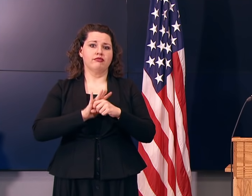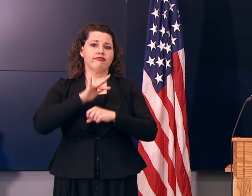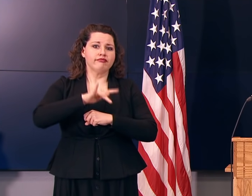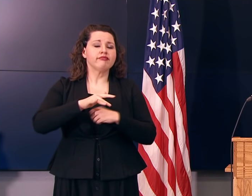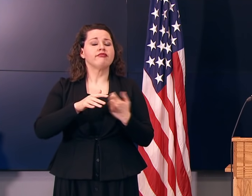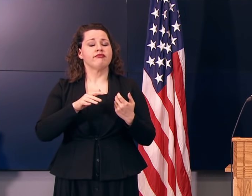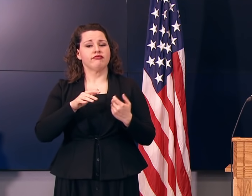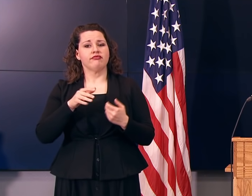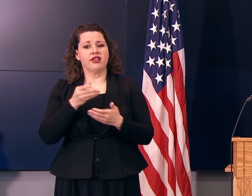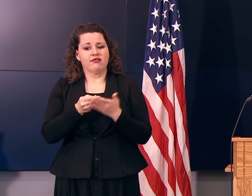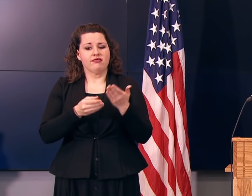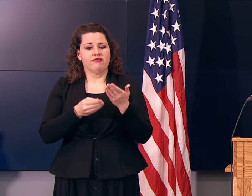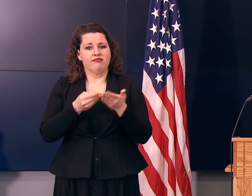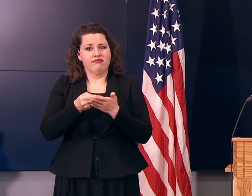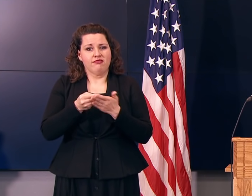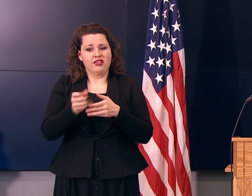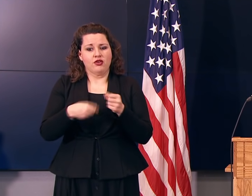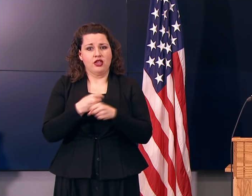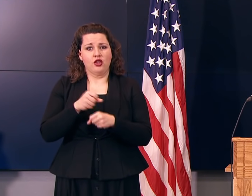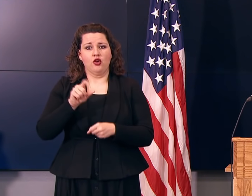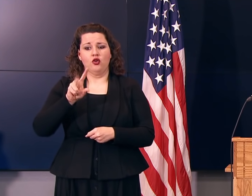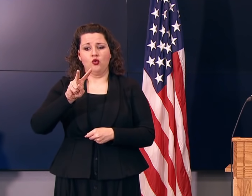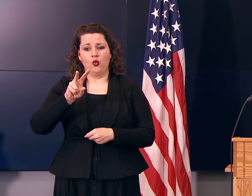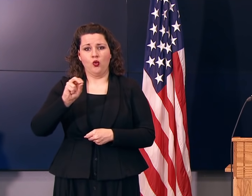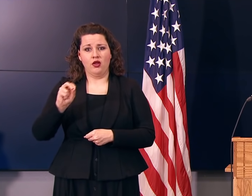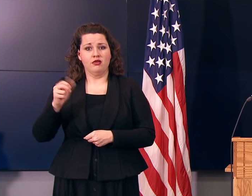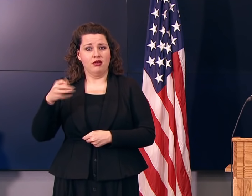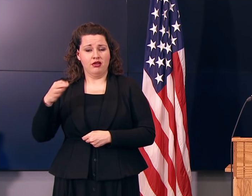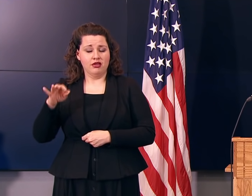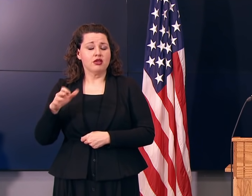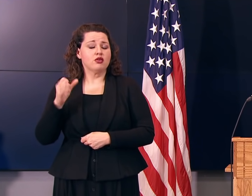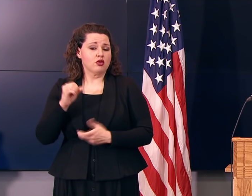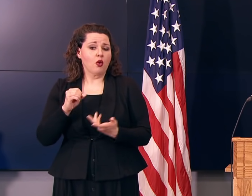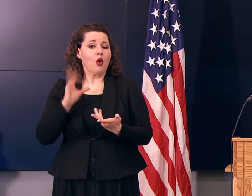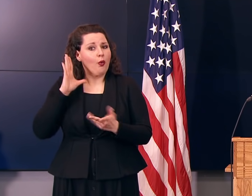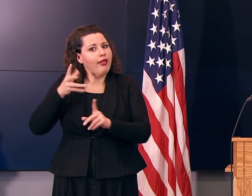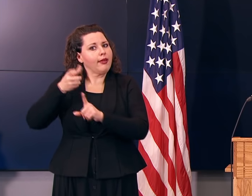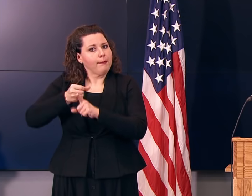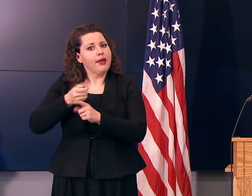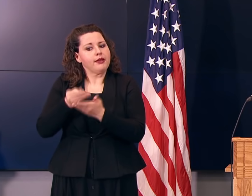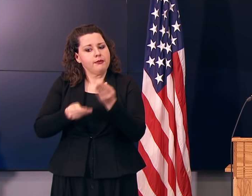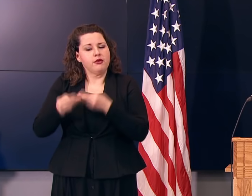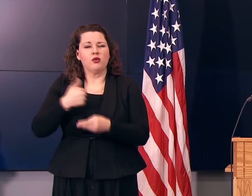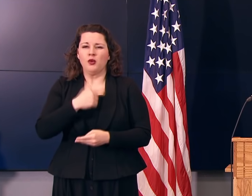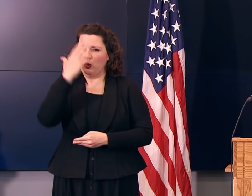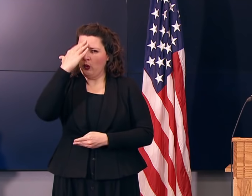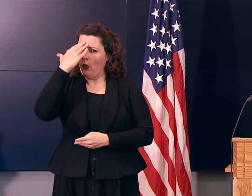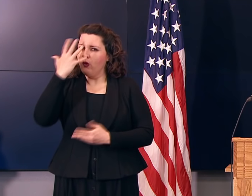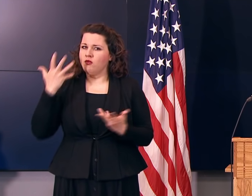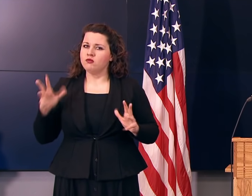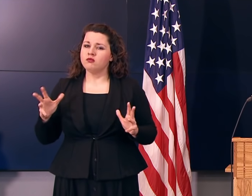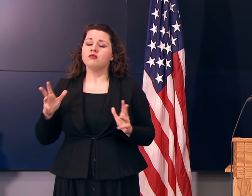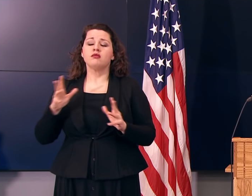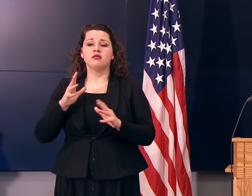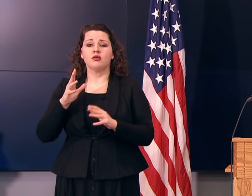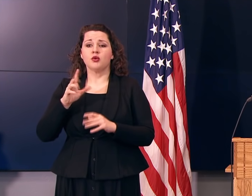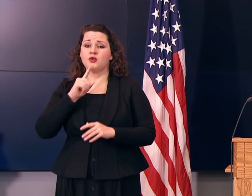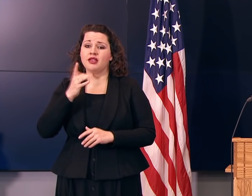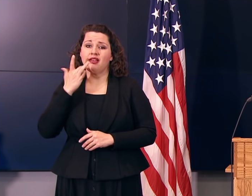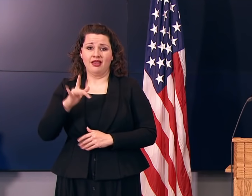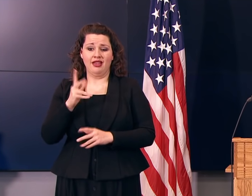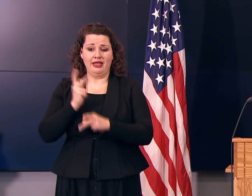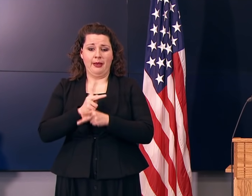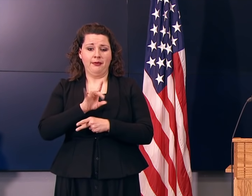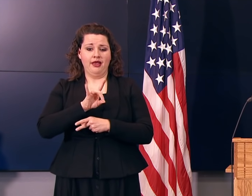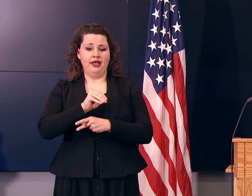19. So we're in pretty good shape going into this. This is going to have an impact on our budget. We know that. We were fortunate to keep over 80% of